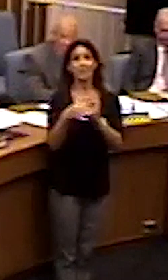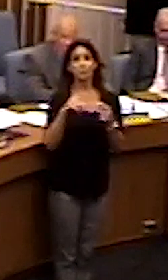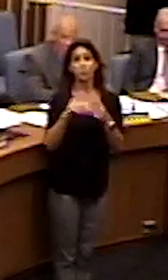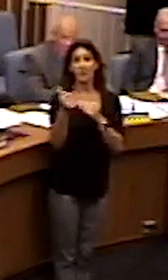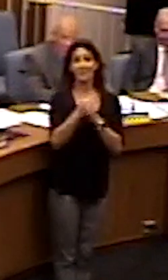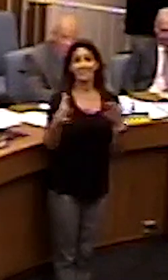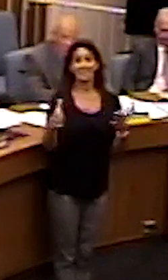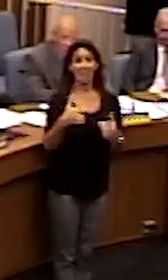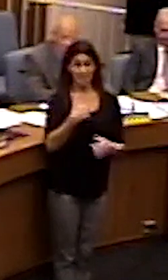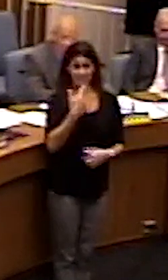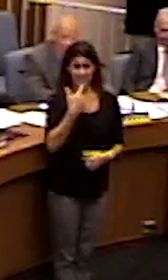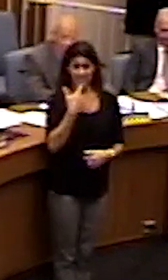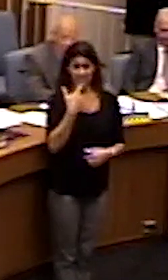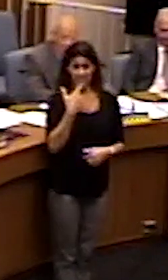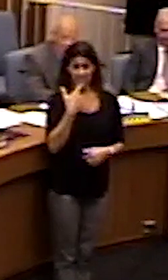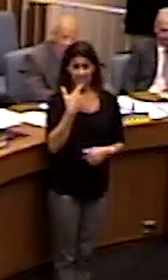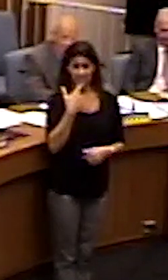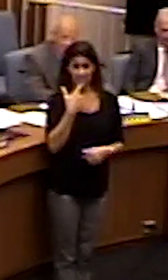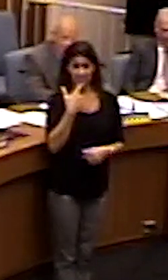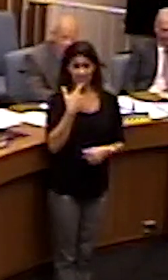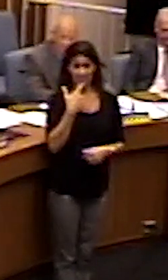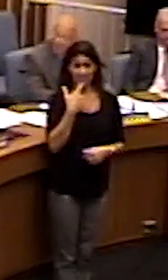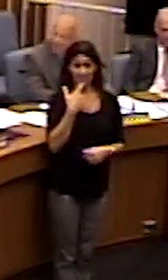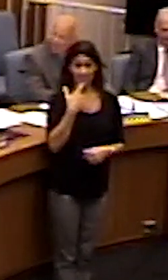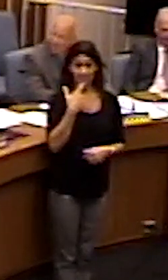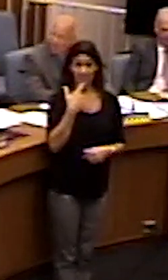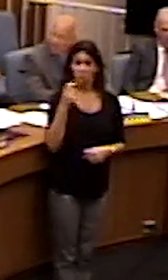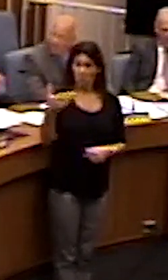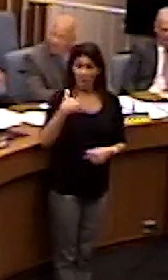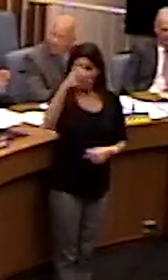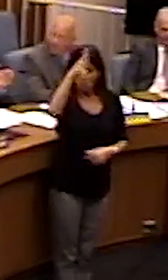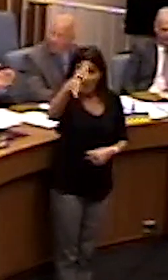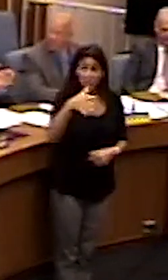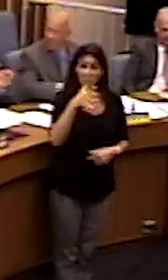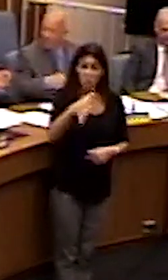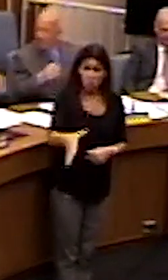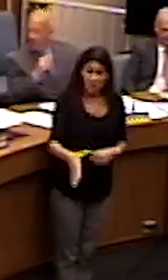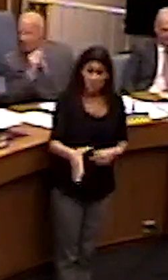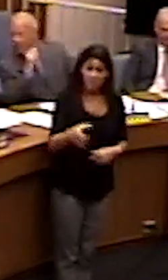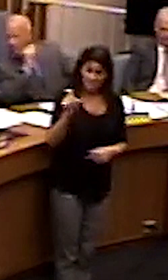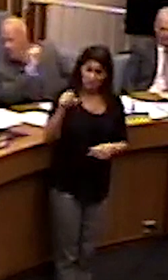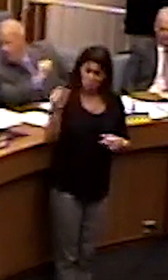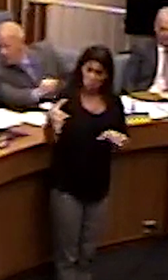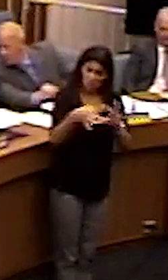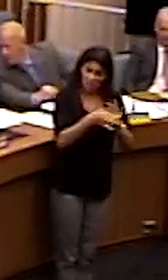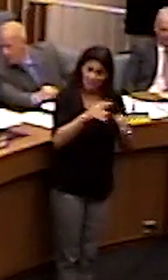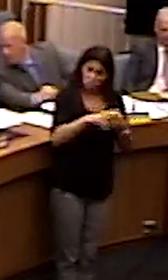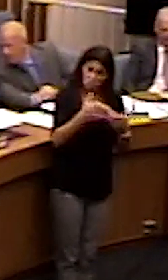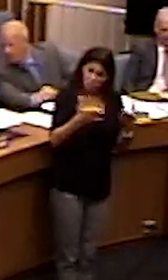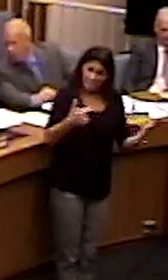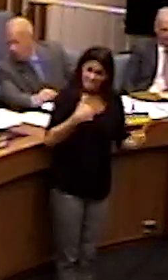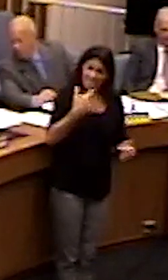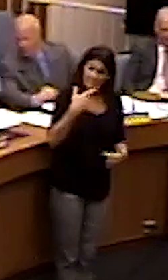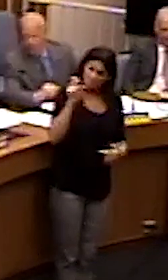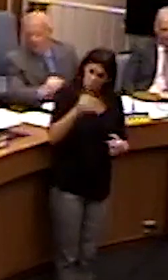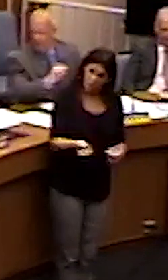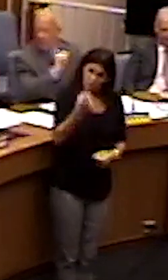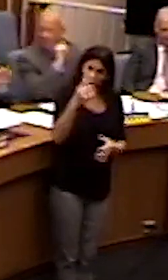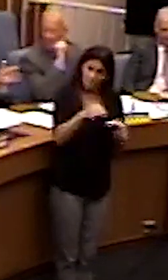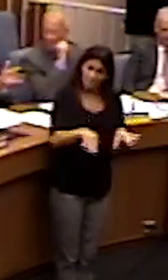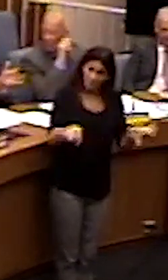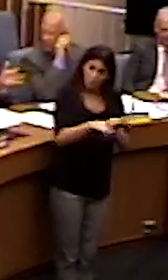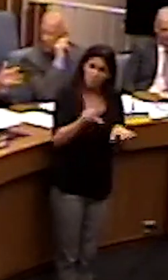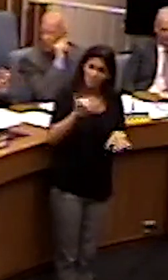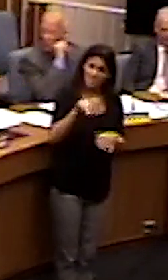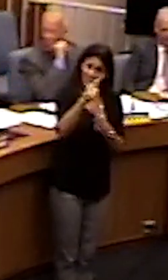Could you relate? I mean, if you have a grandfather, grandmother, could you relate? Do you understand the importance of this